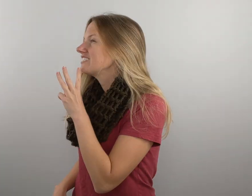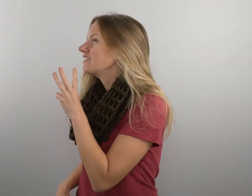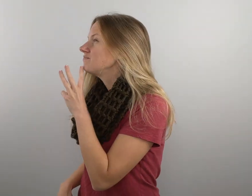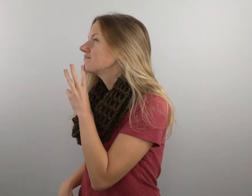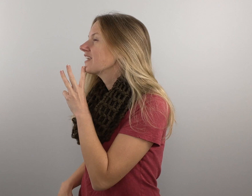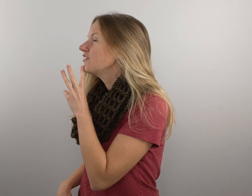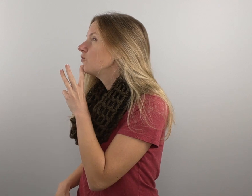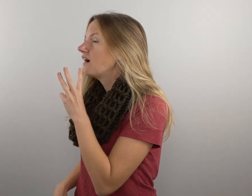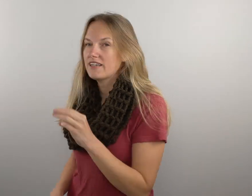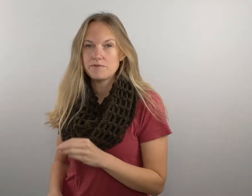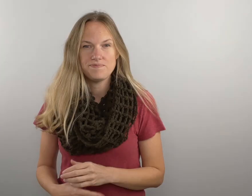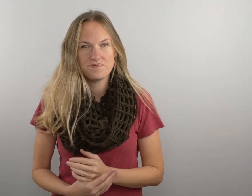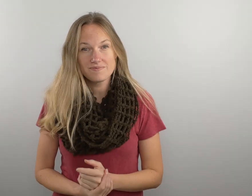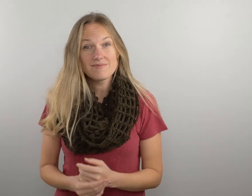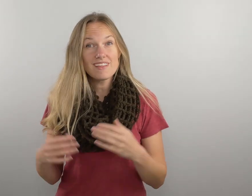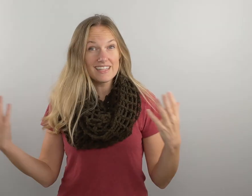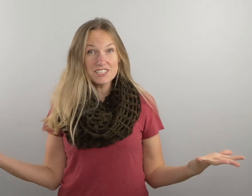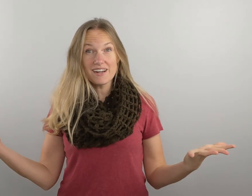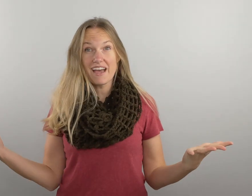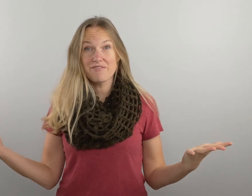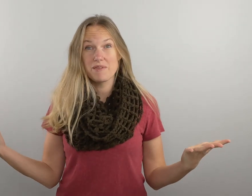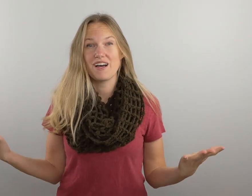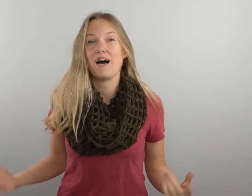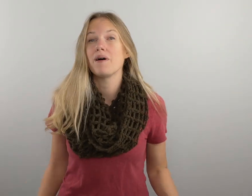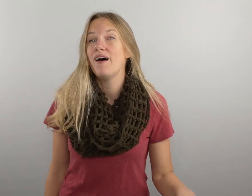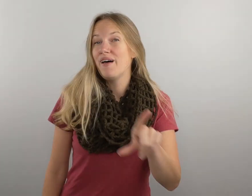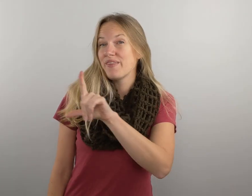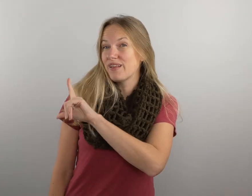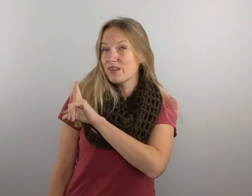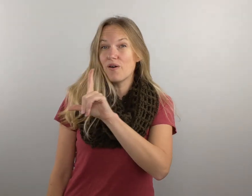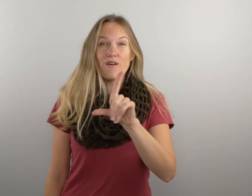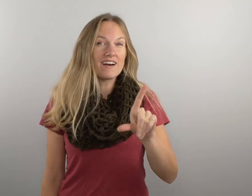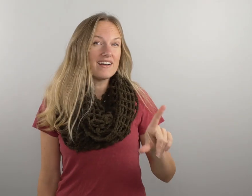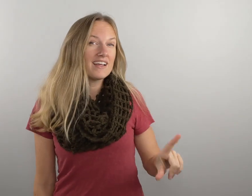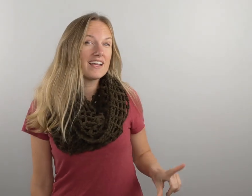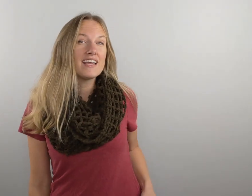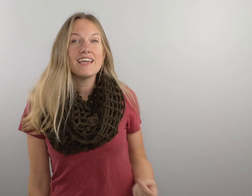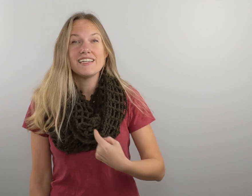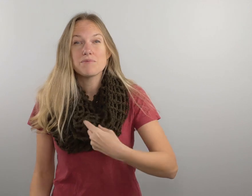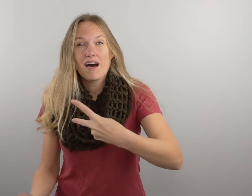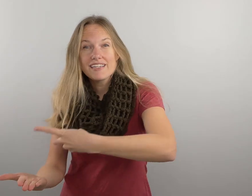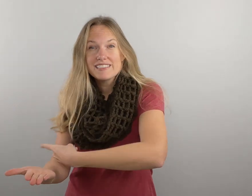chin. Water. Let's try that from the top. The Lord is my